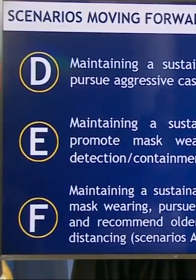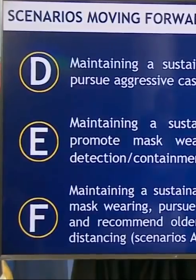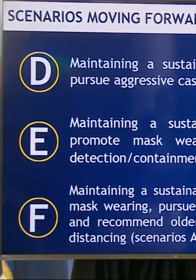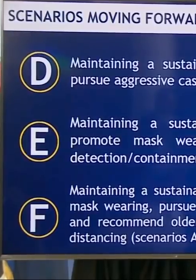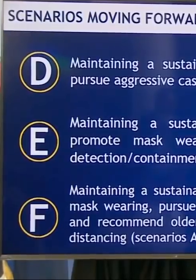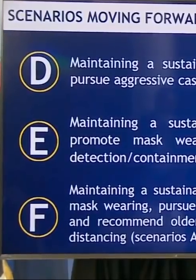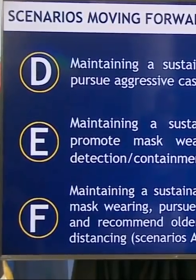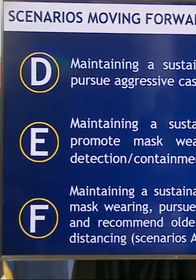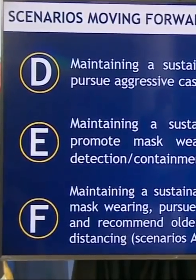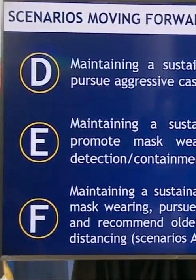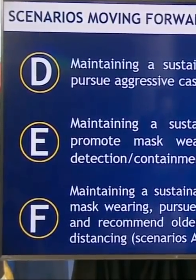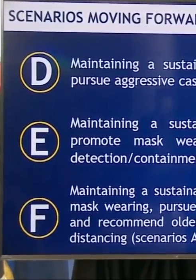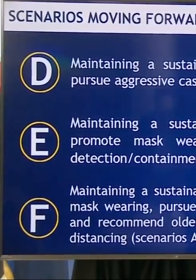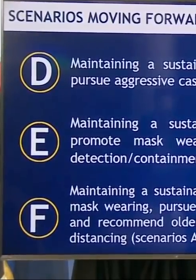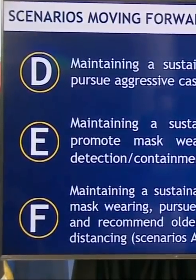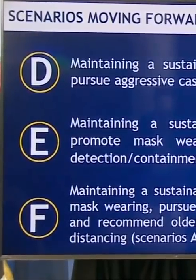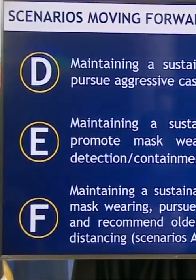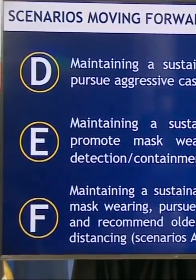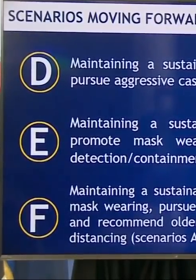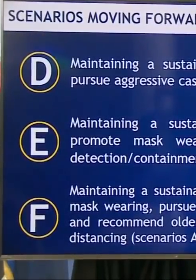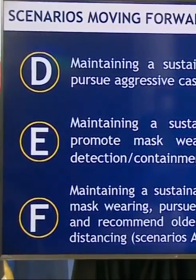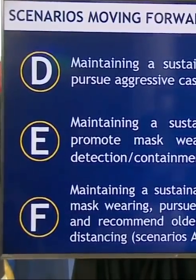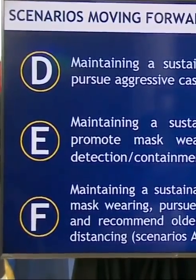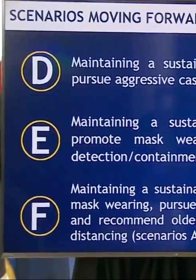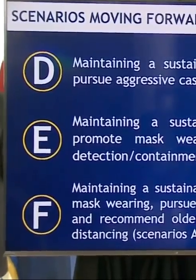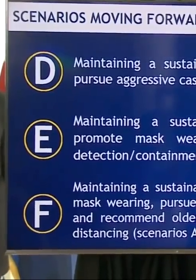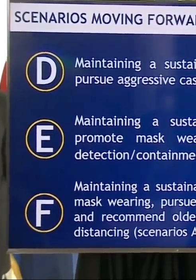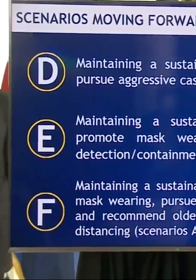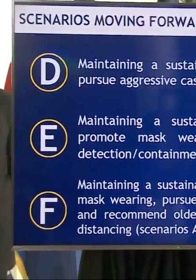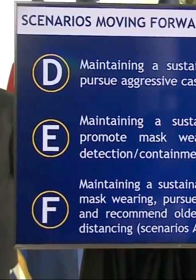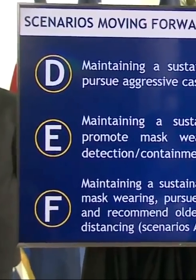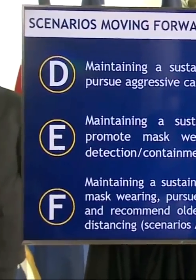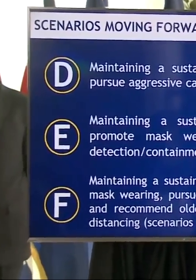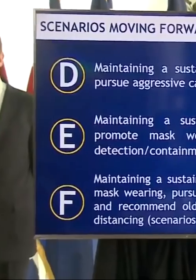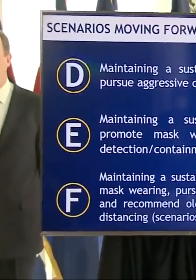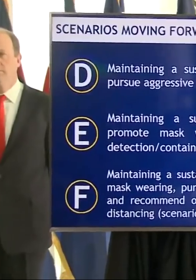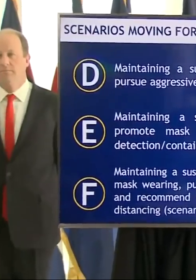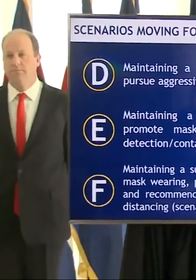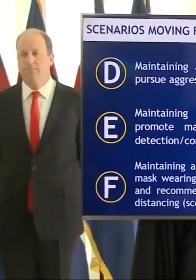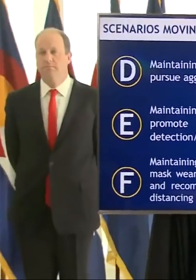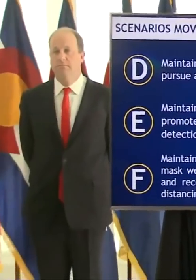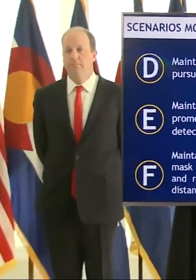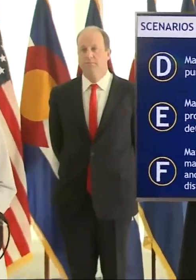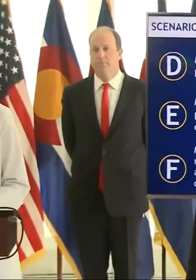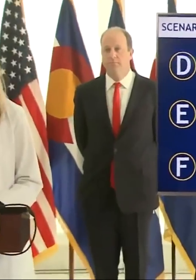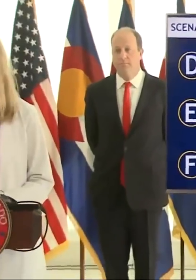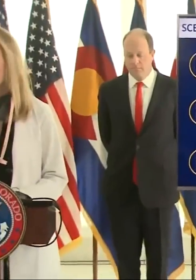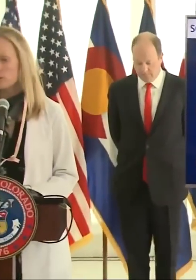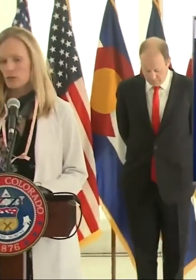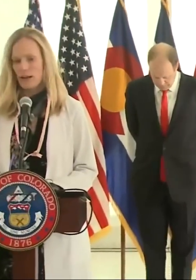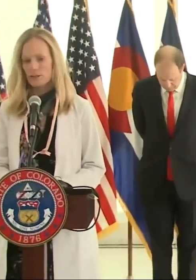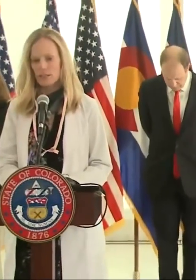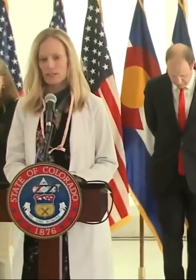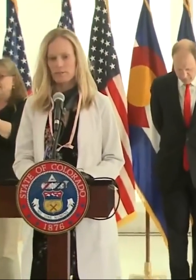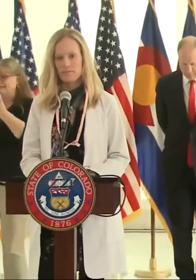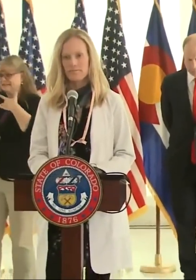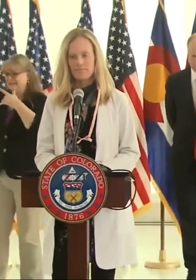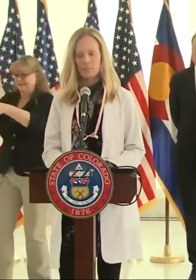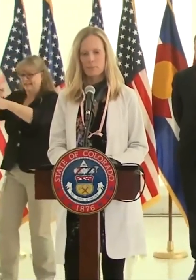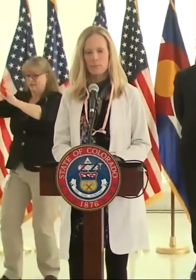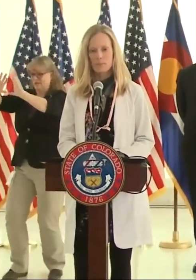mask wearing, and pursuing aggressive case detection and containment. And then scenario F is really a combination of all of those